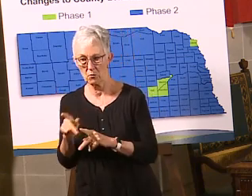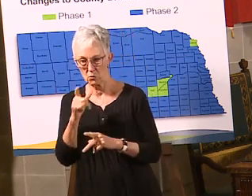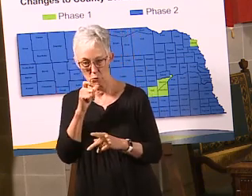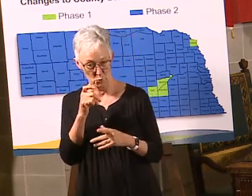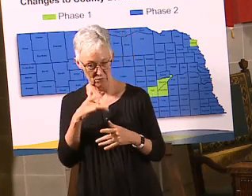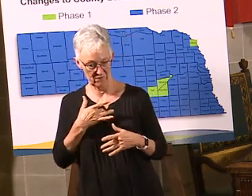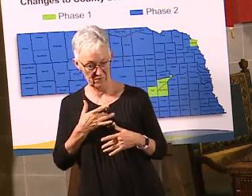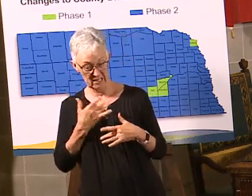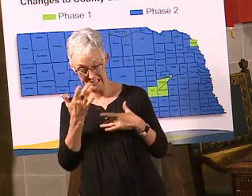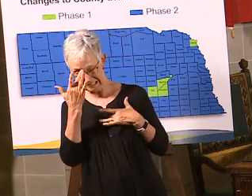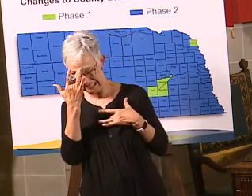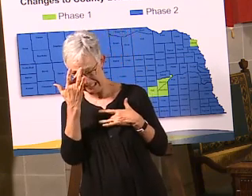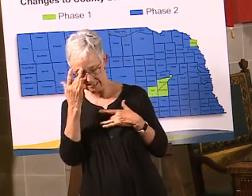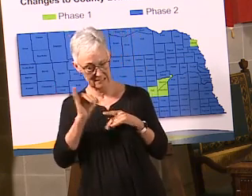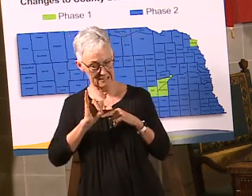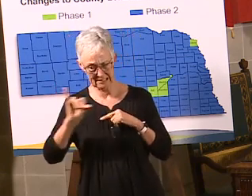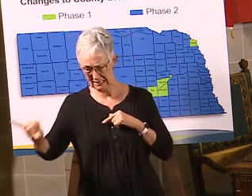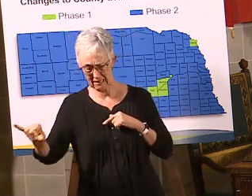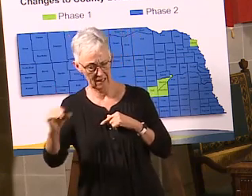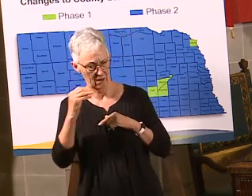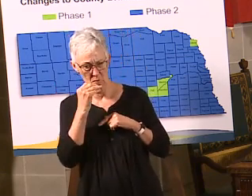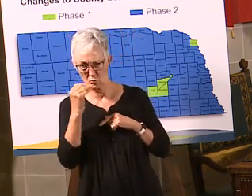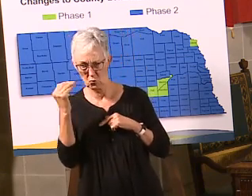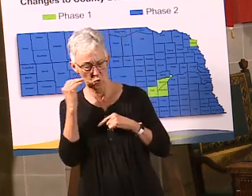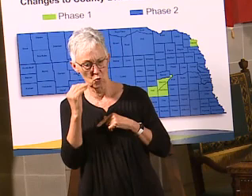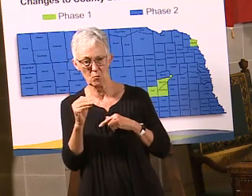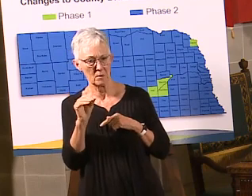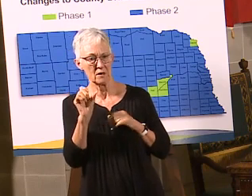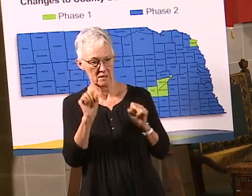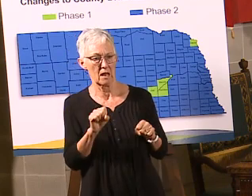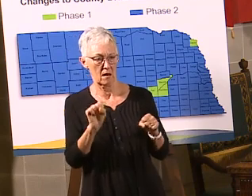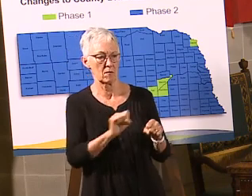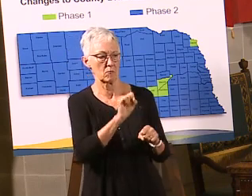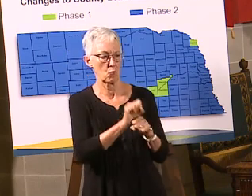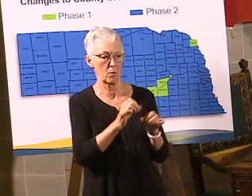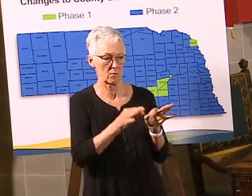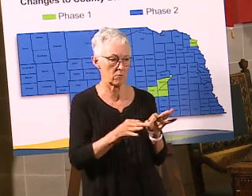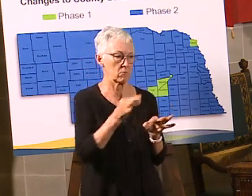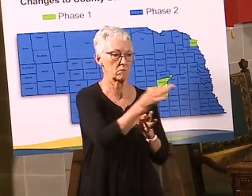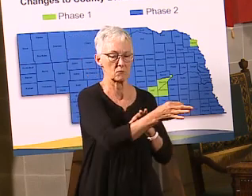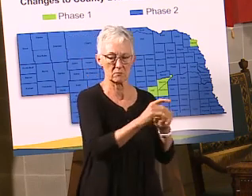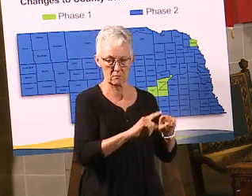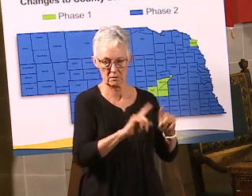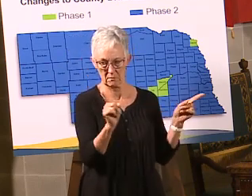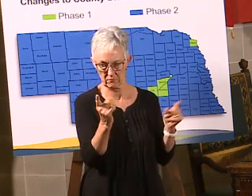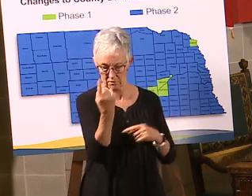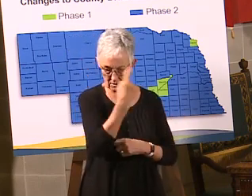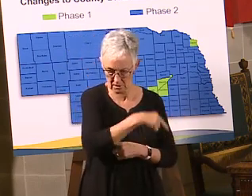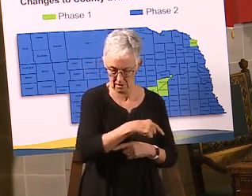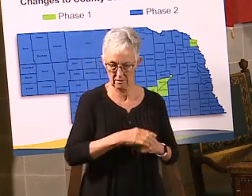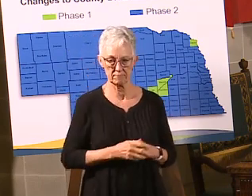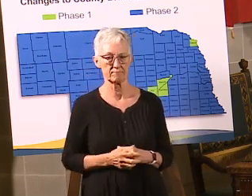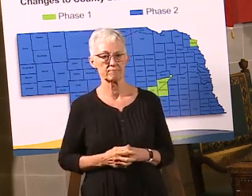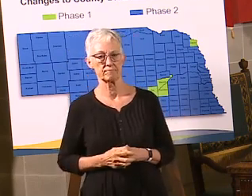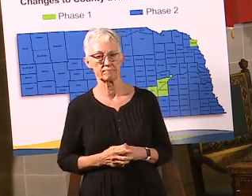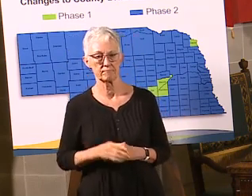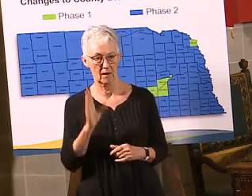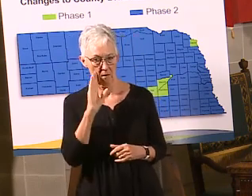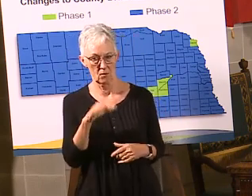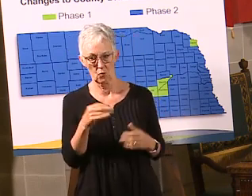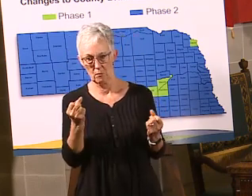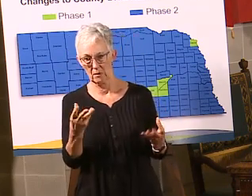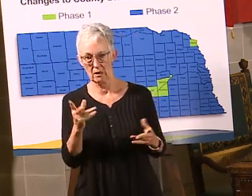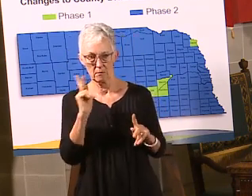home, and we'll be happy to reschedule your drive test for a different day. I know many people are wondering when their local office will